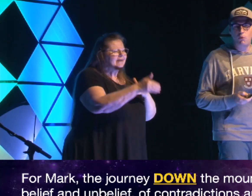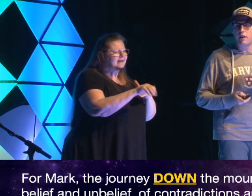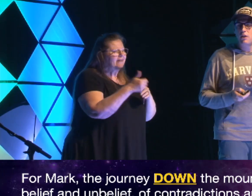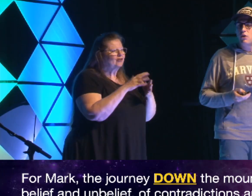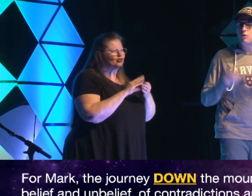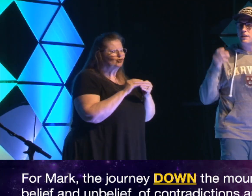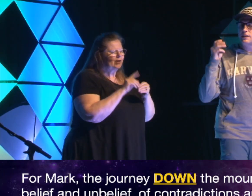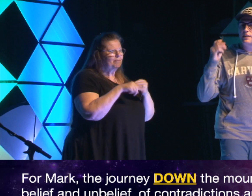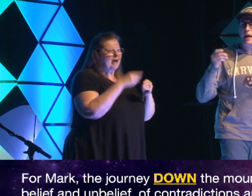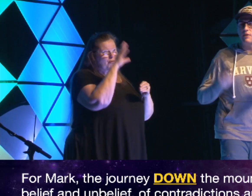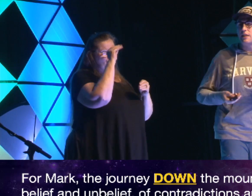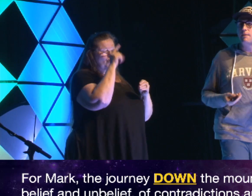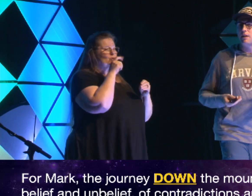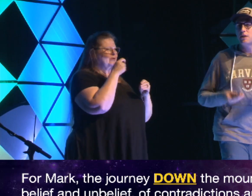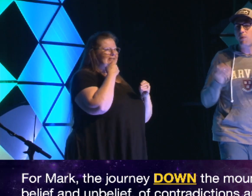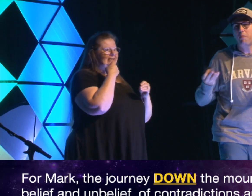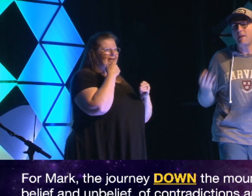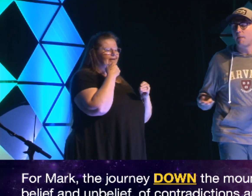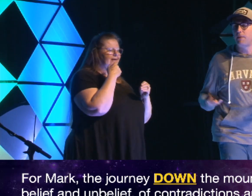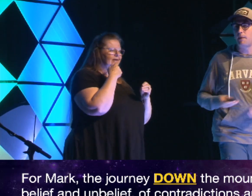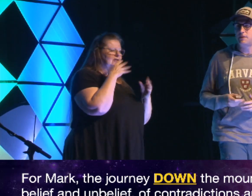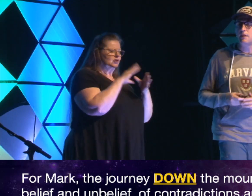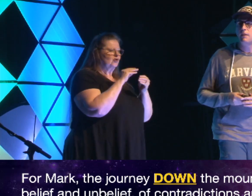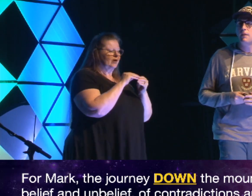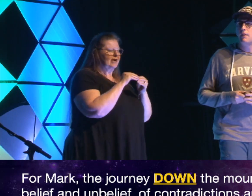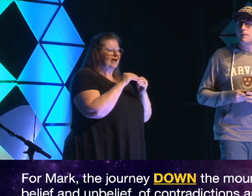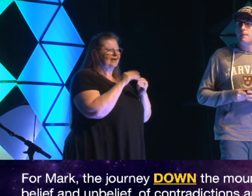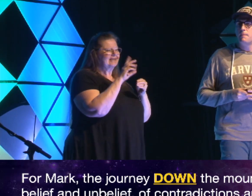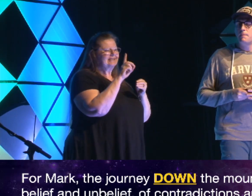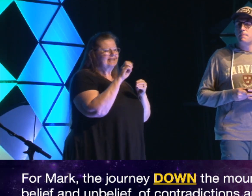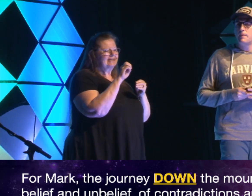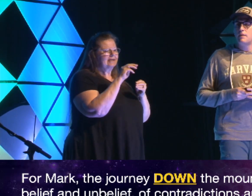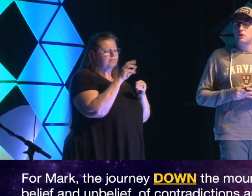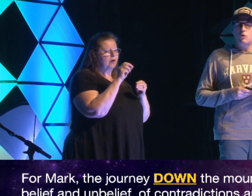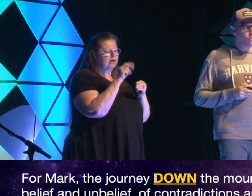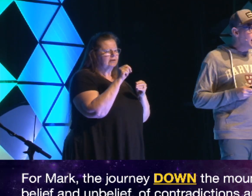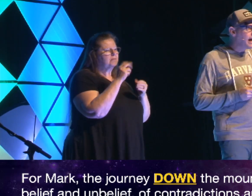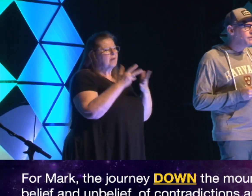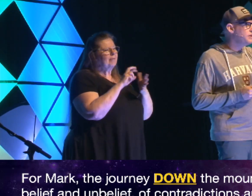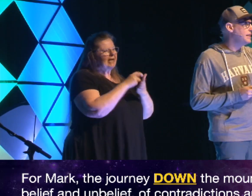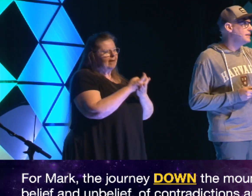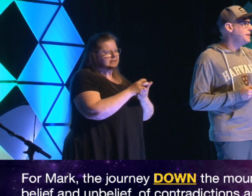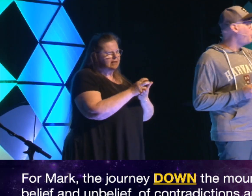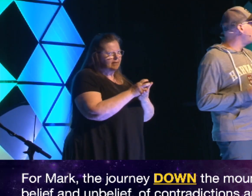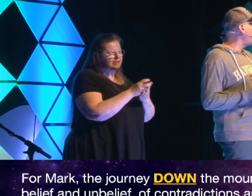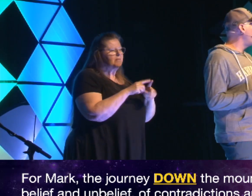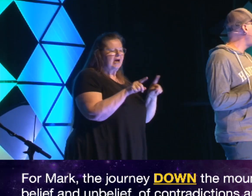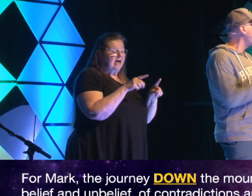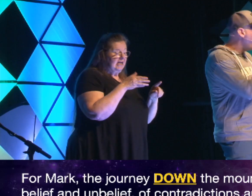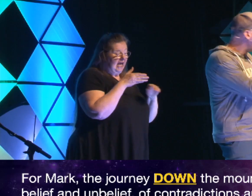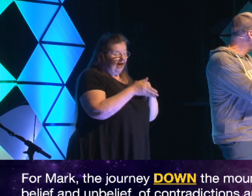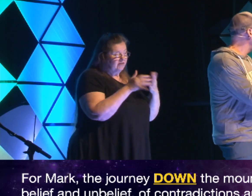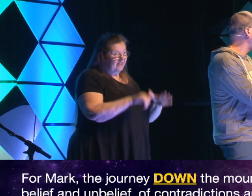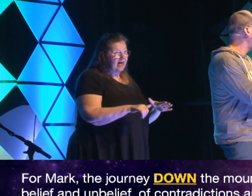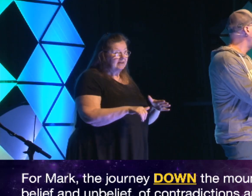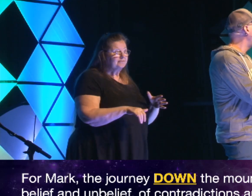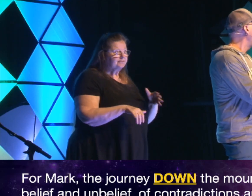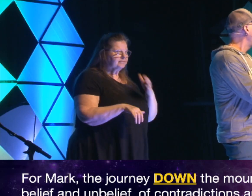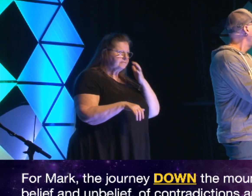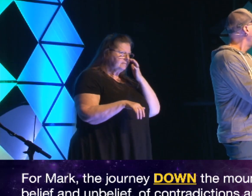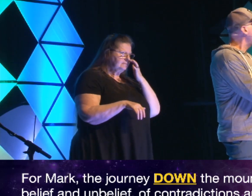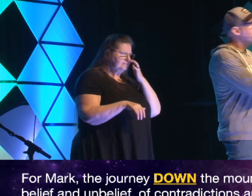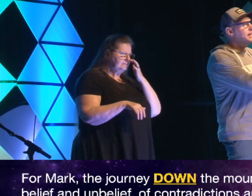of a boy who is said to have a demon. It's probably epilepsy. So right after this, in Mark chapter 9, right after this